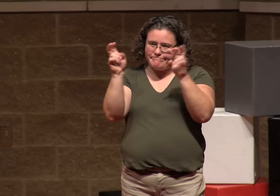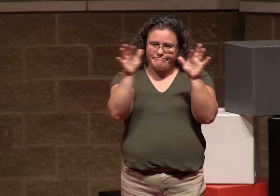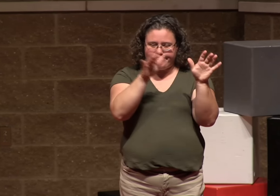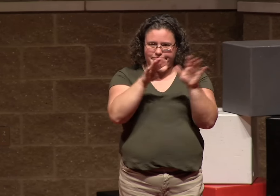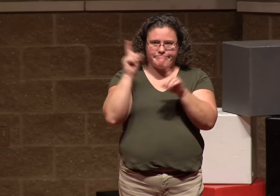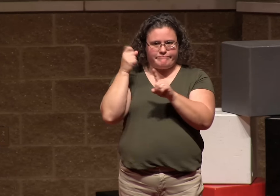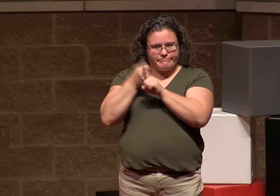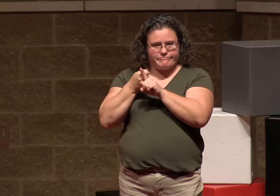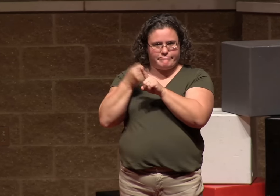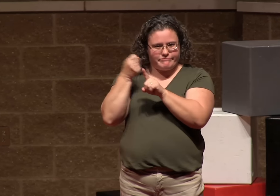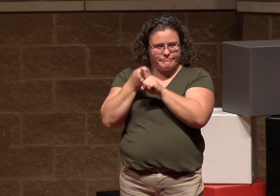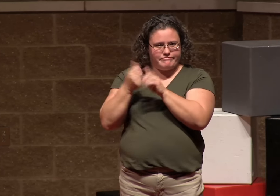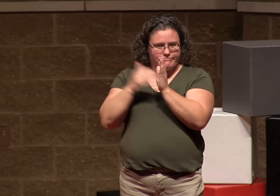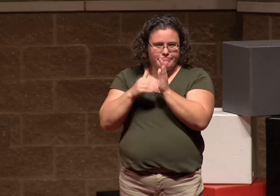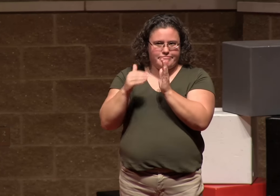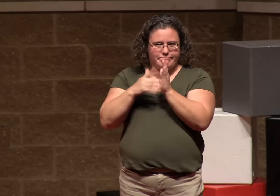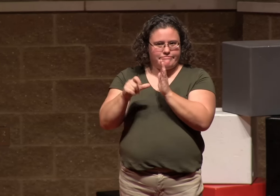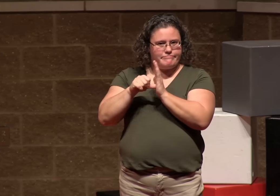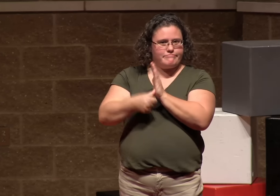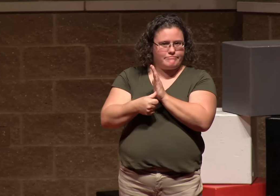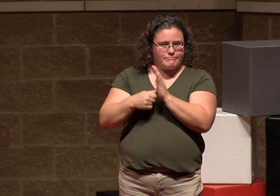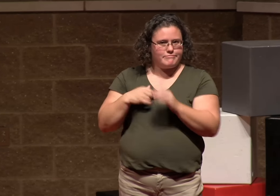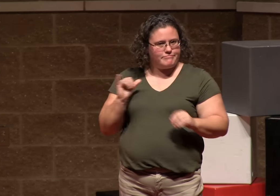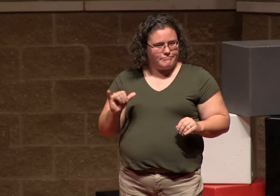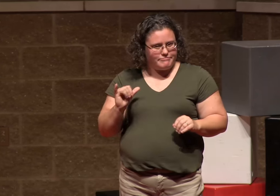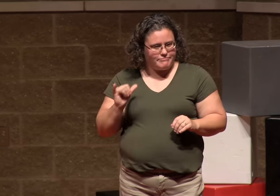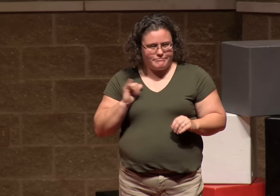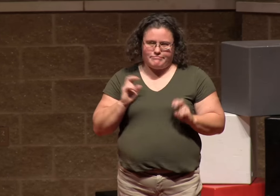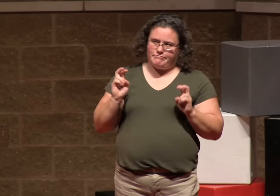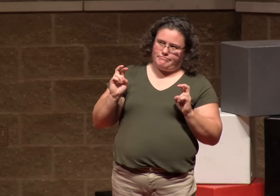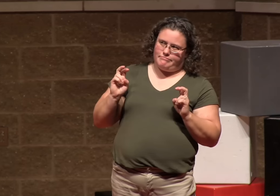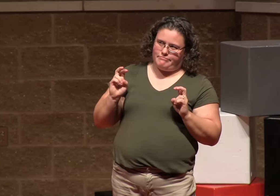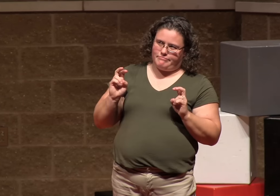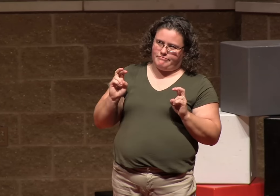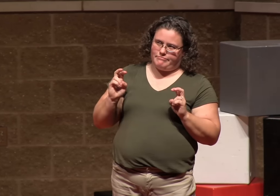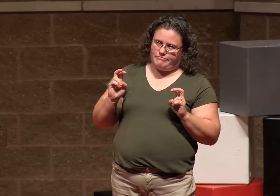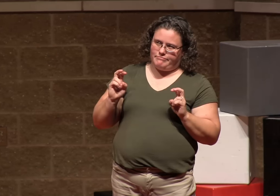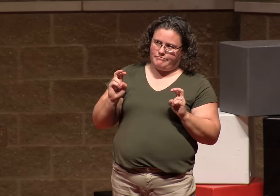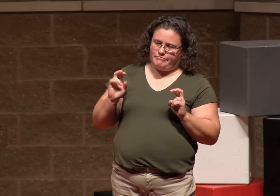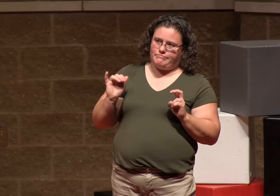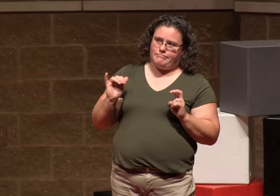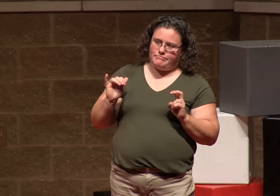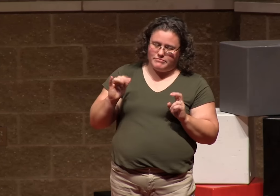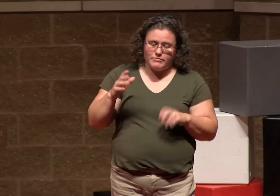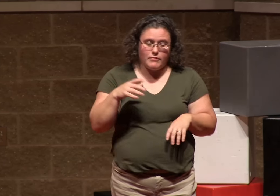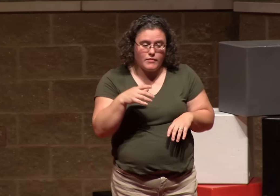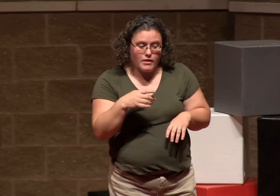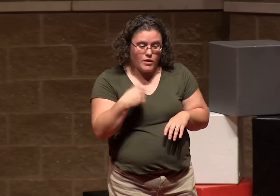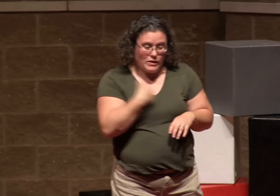I mean, for tonight I was looking for another quote. And this quote just kept coming back to me. This last one here.